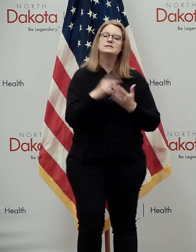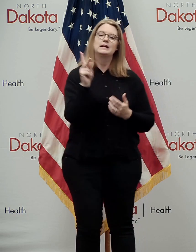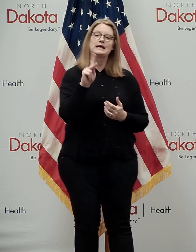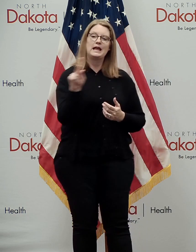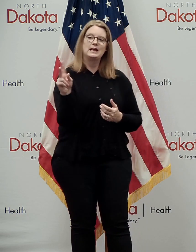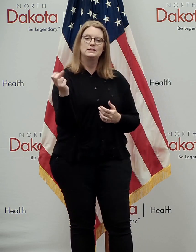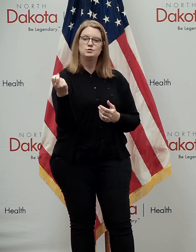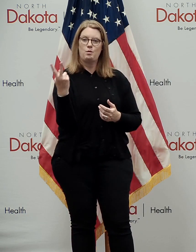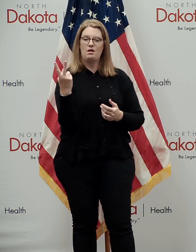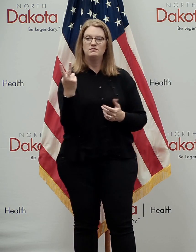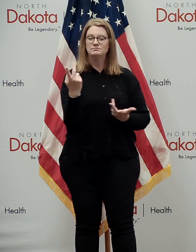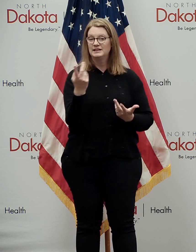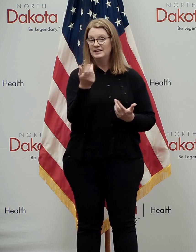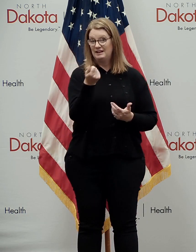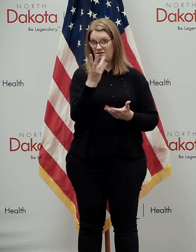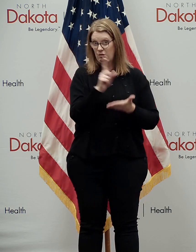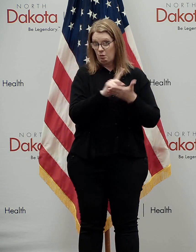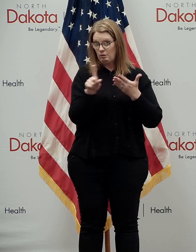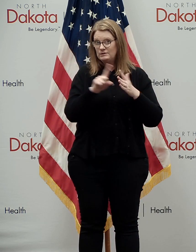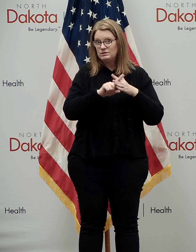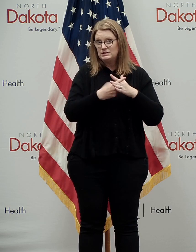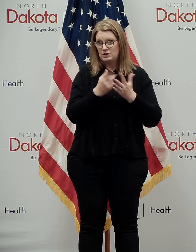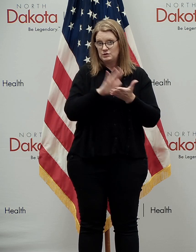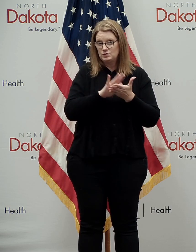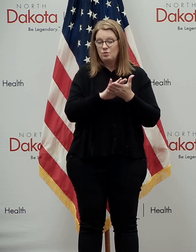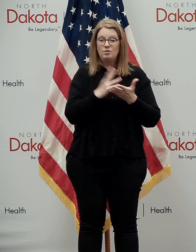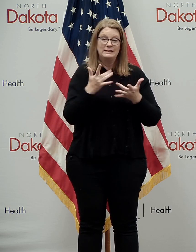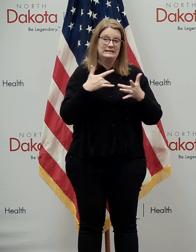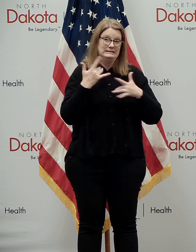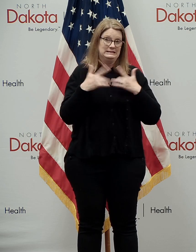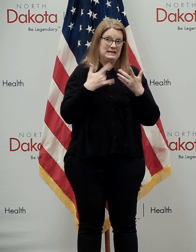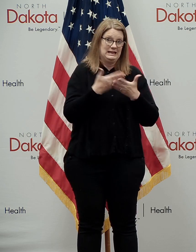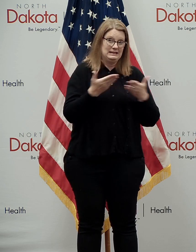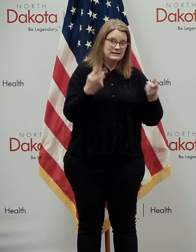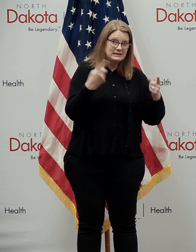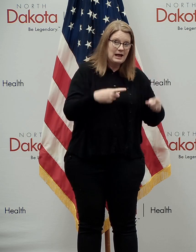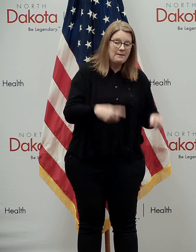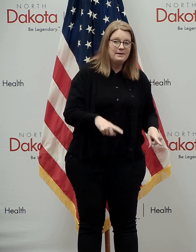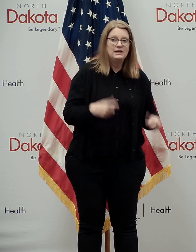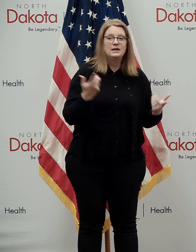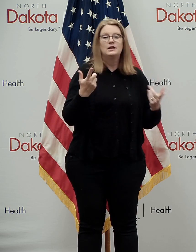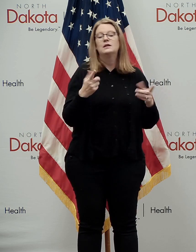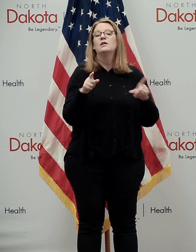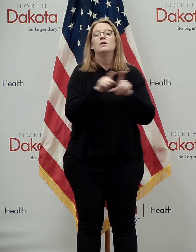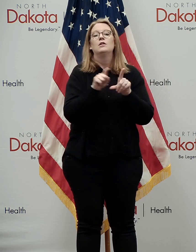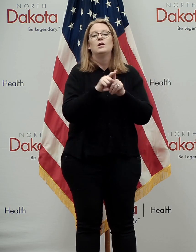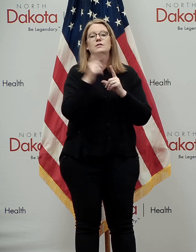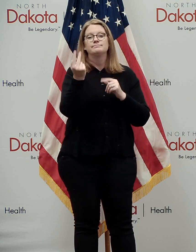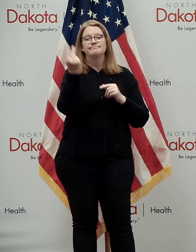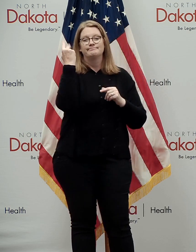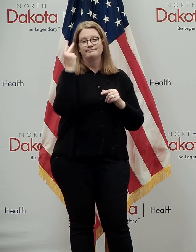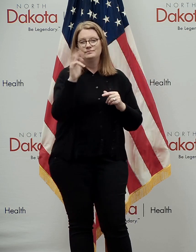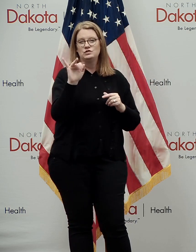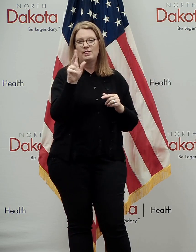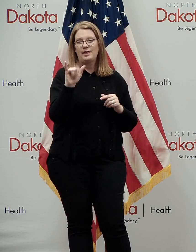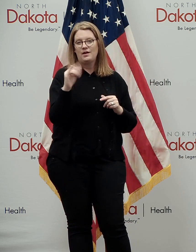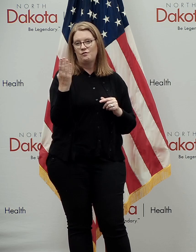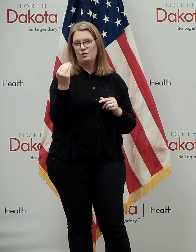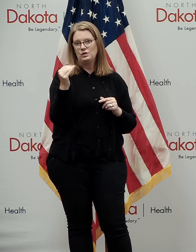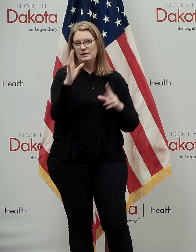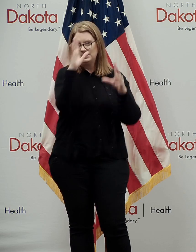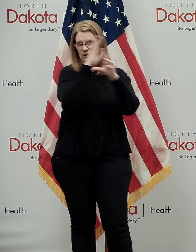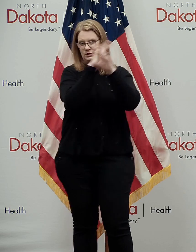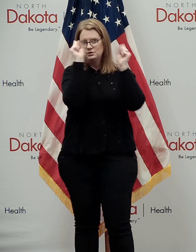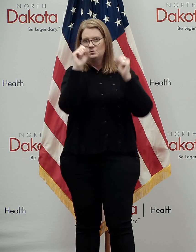head back to school in a few weeks. A lot of exciting things happening. You'll recall on July 14th, Superintendent